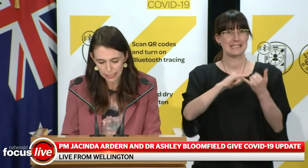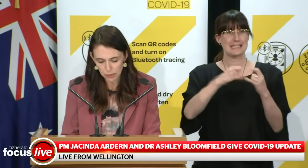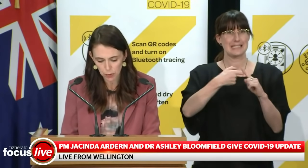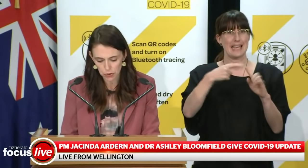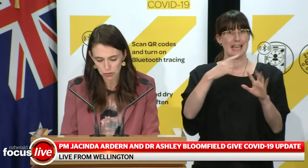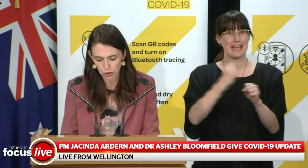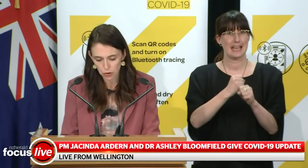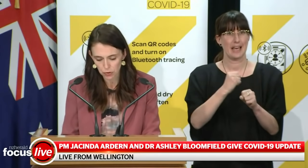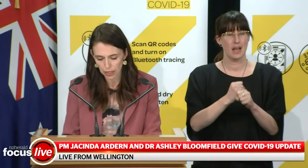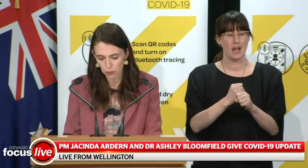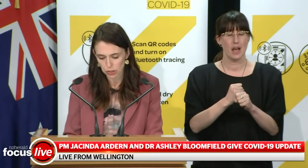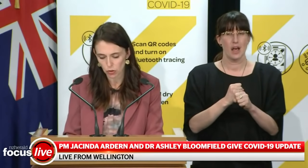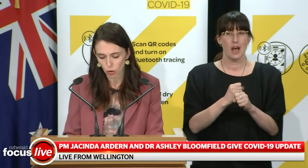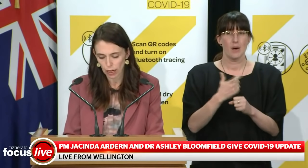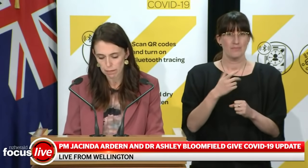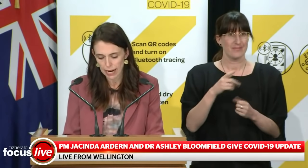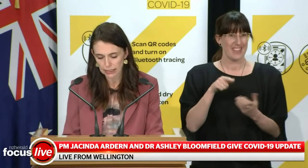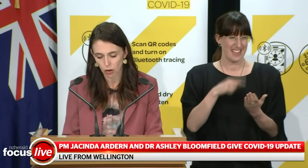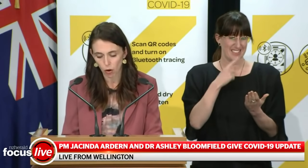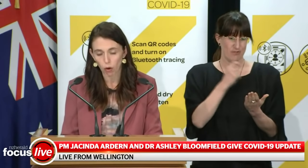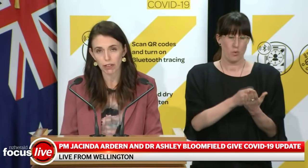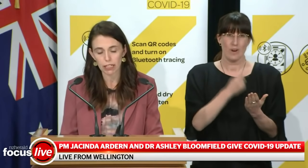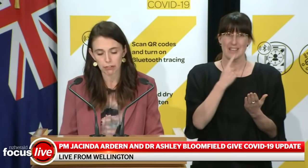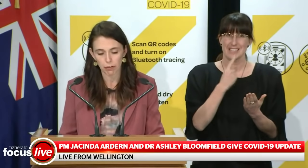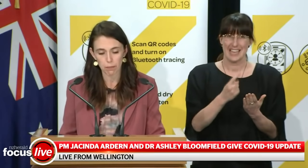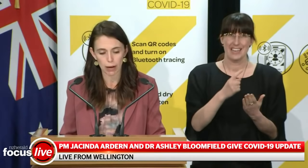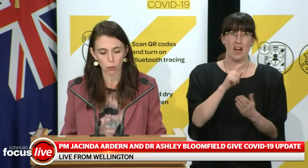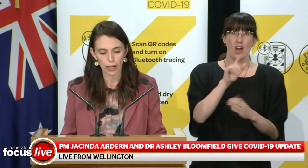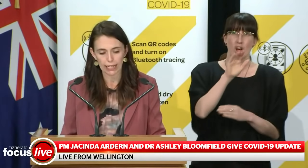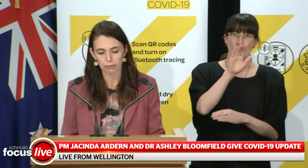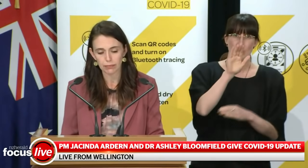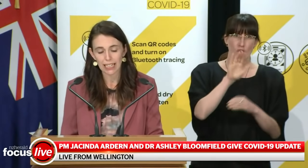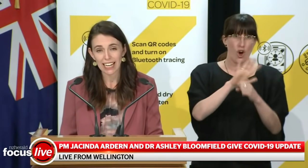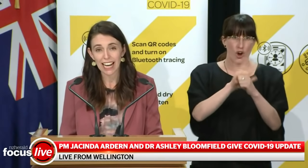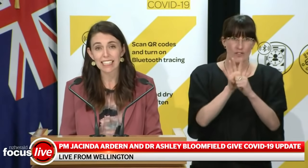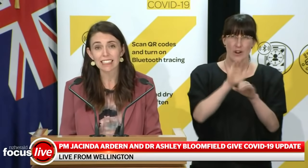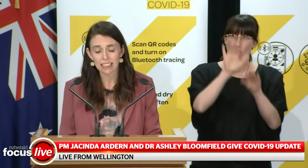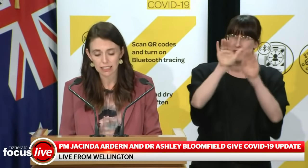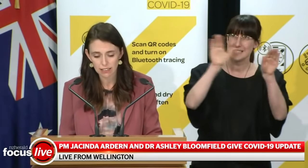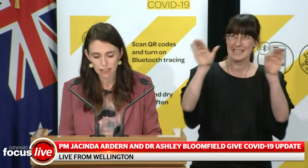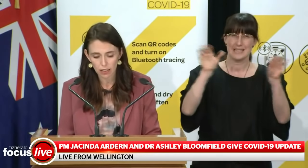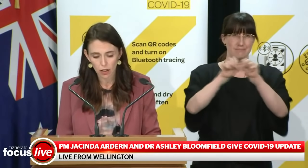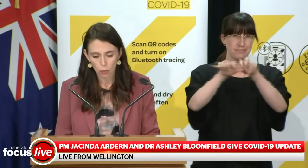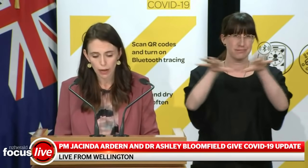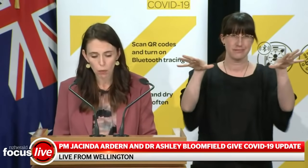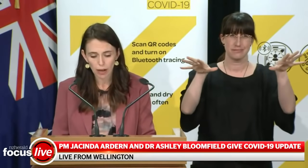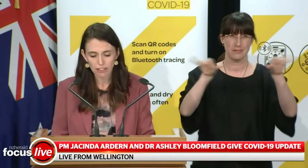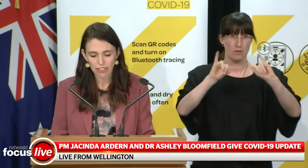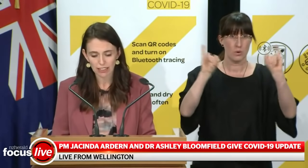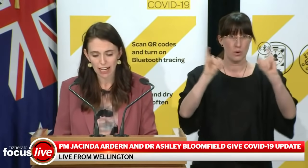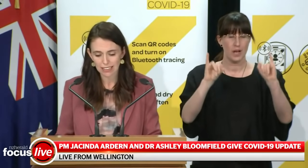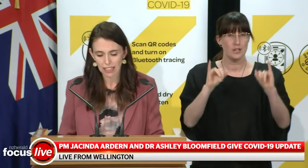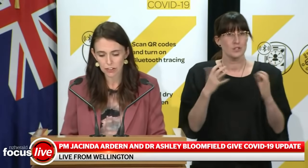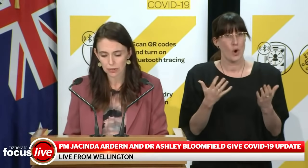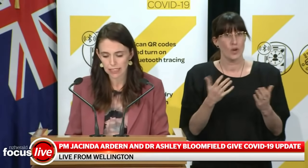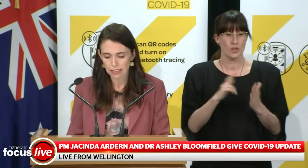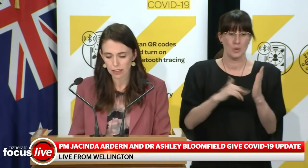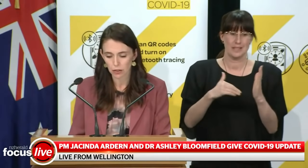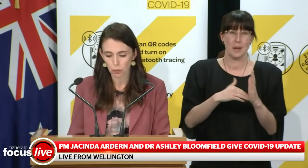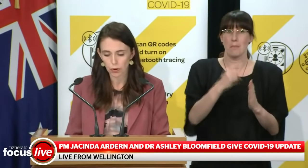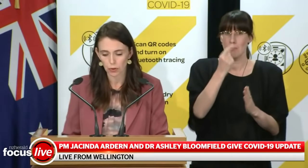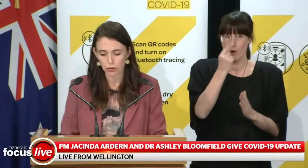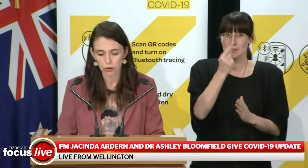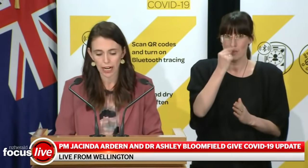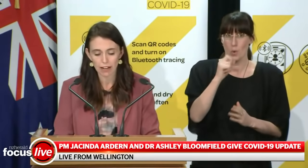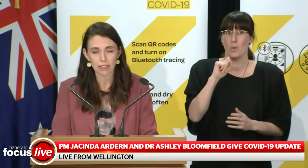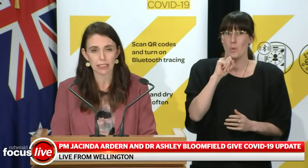was experts' view that it was not a matter of if but when. As it is, we are one of the last countries in